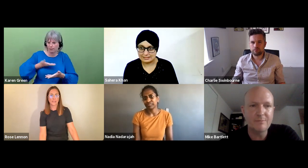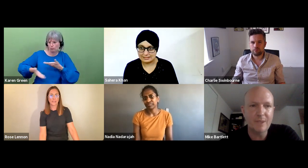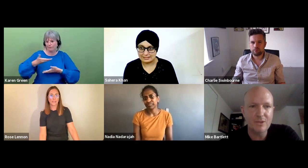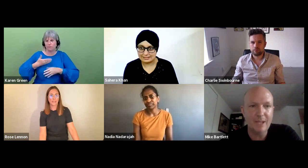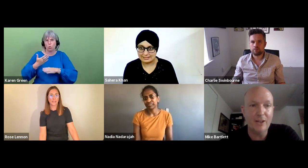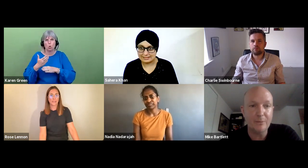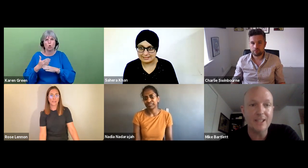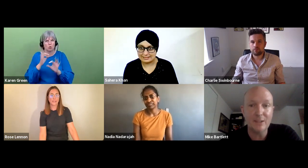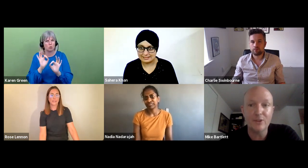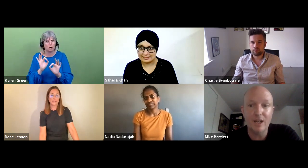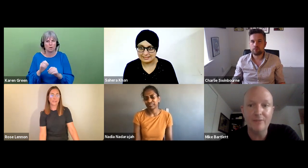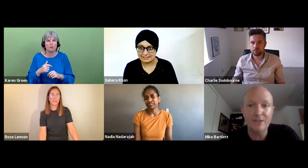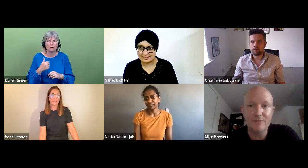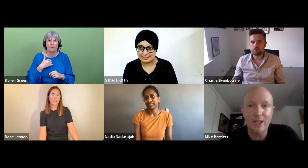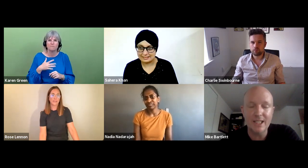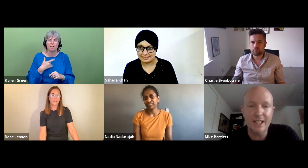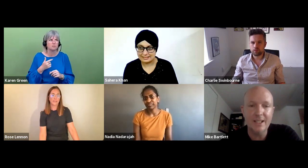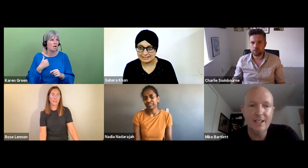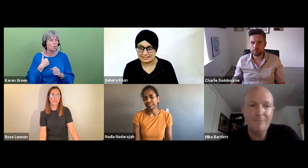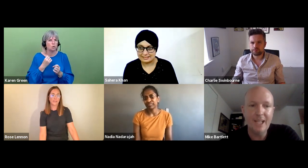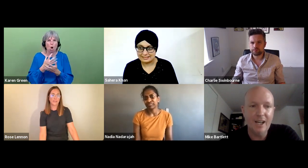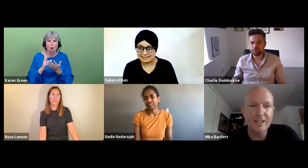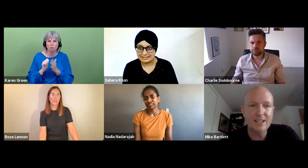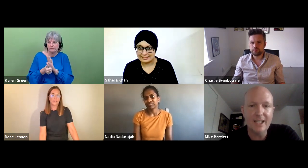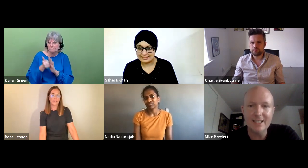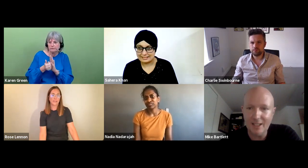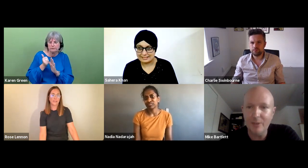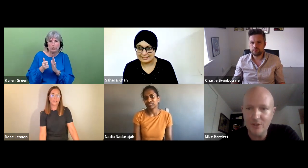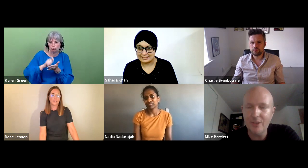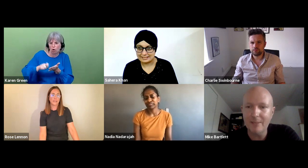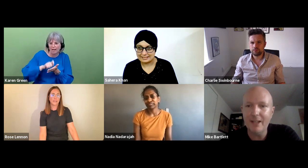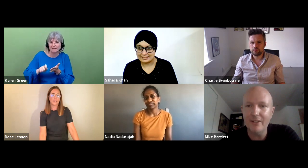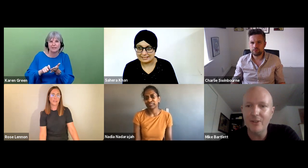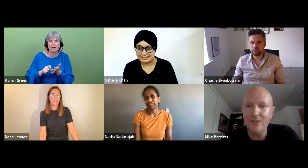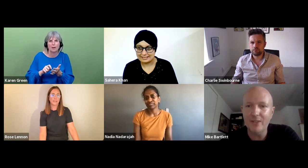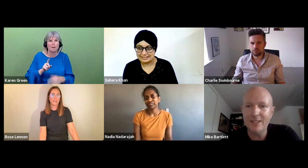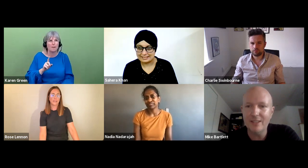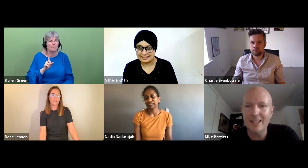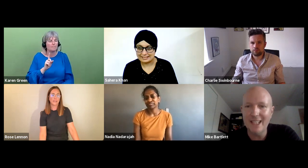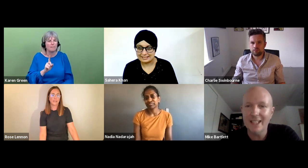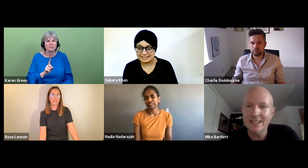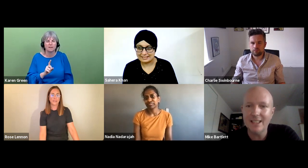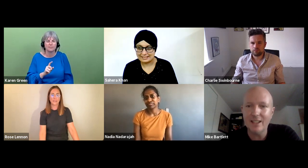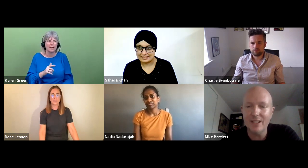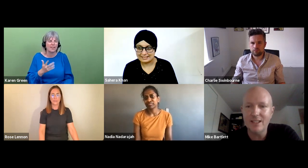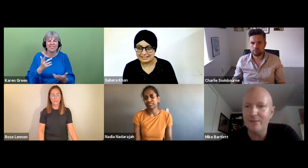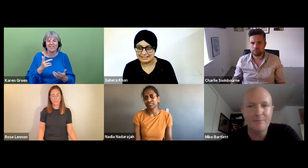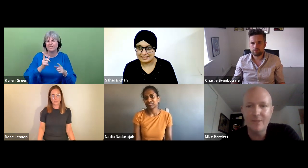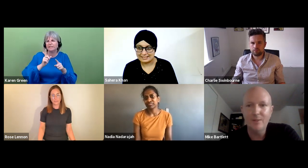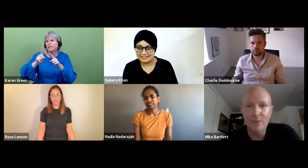I was getting a lot of practice for craft and writing, the art, and exactly what you're talking about, the sort of diversity of ideas and diversity of